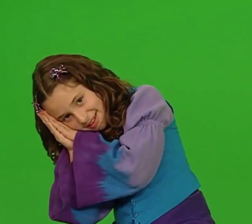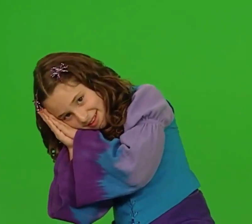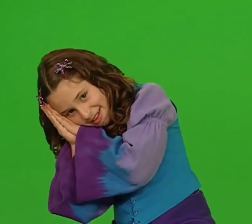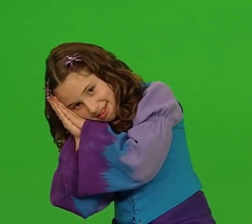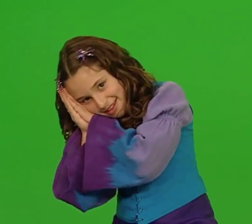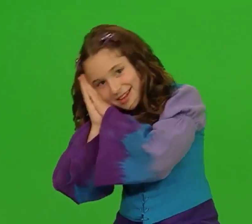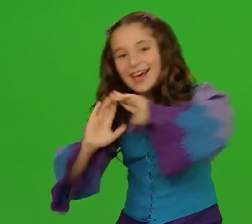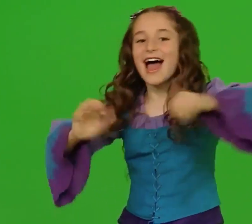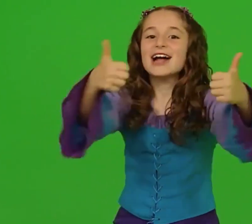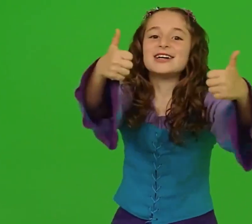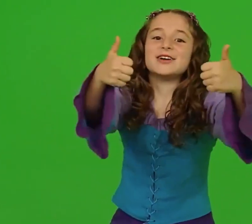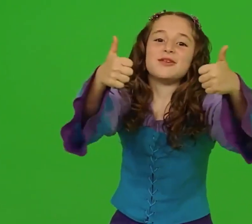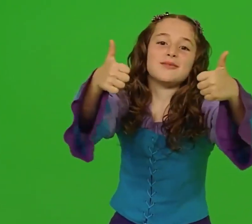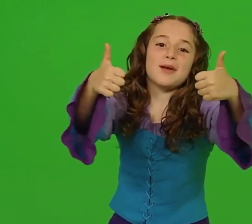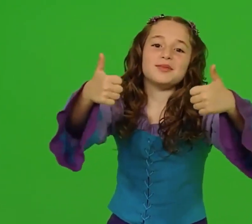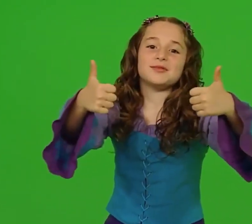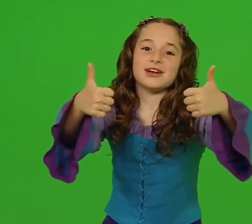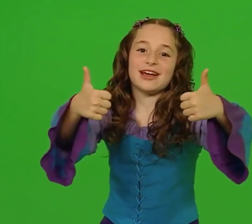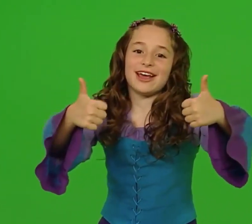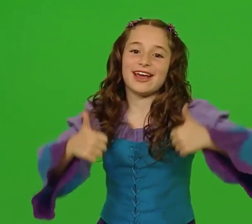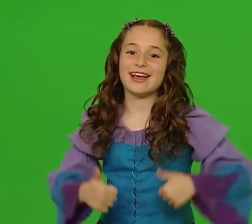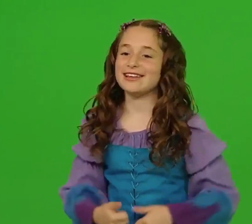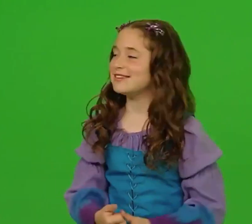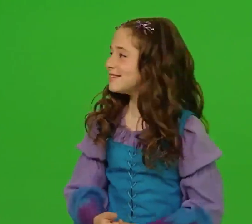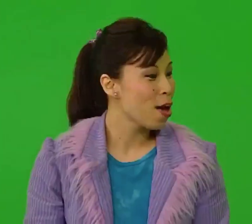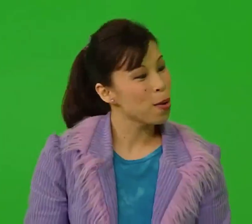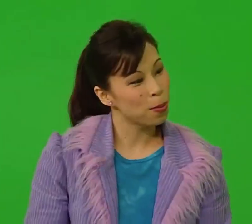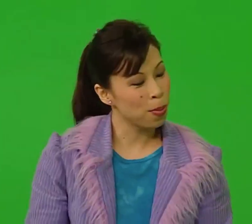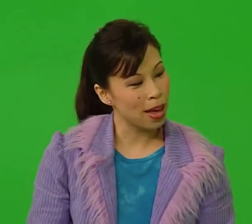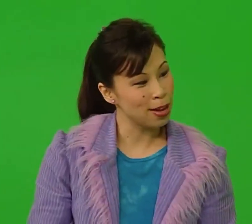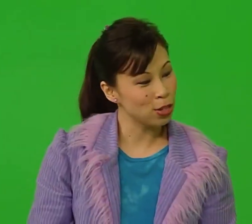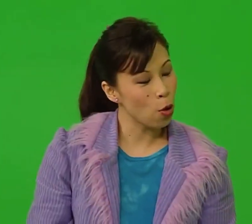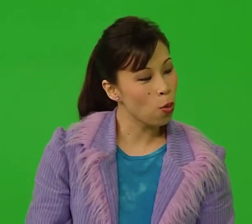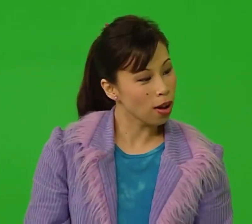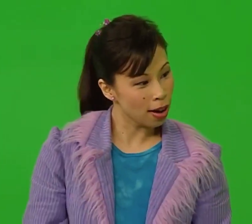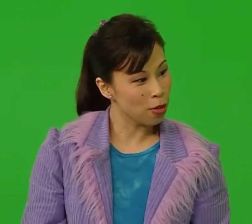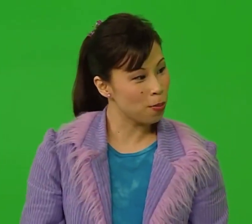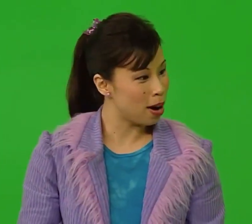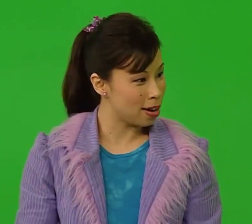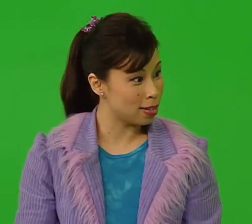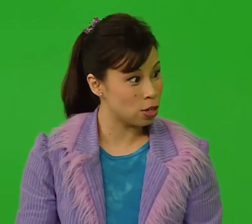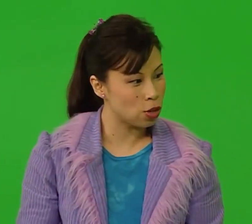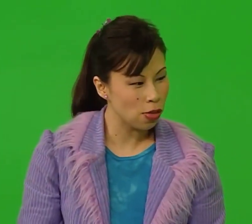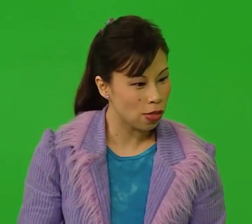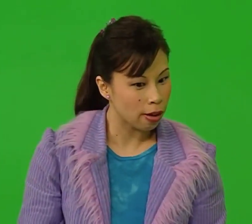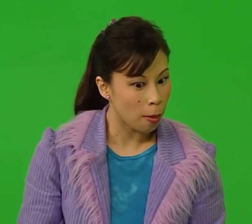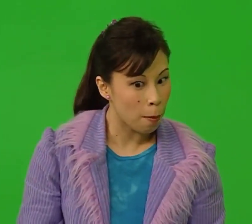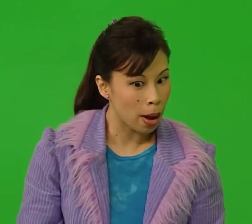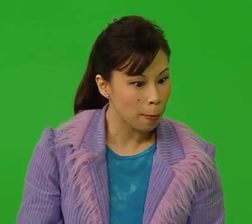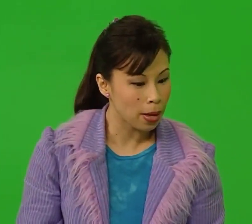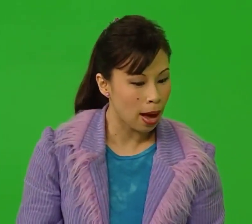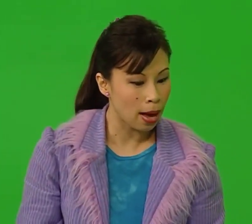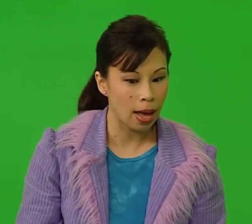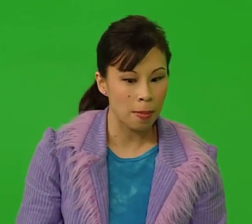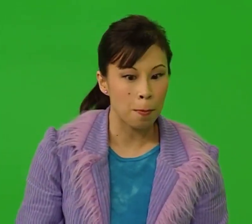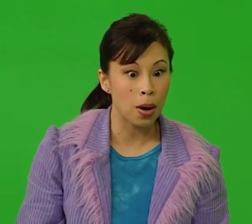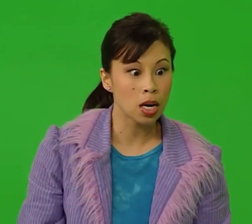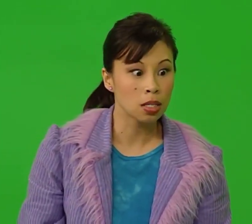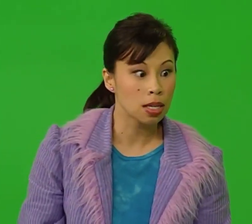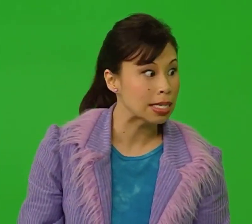bed. Good remembering. Paige, what other bugs do you think might be at a bugs